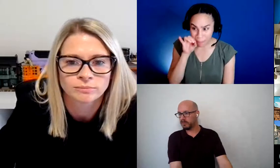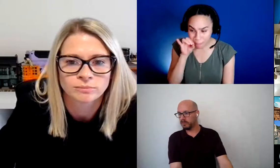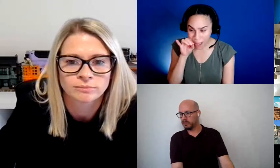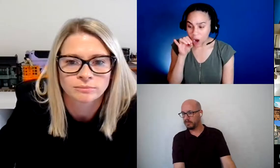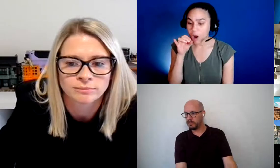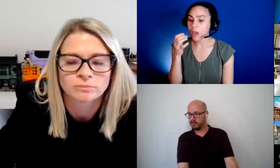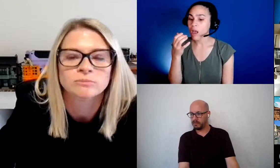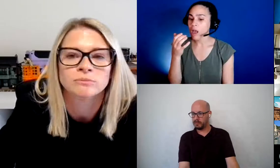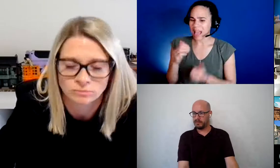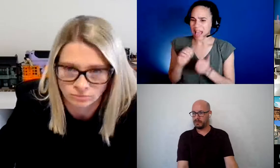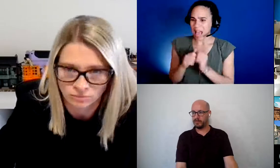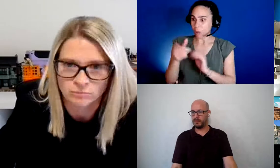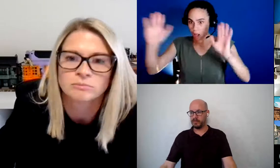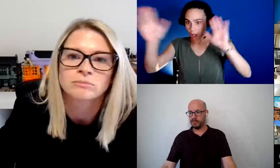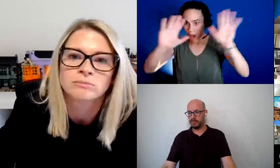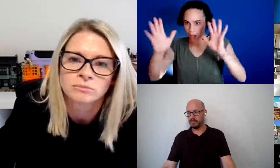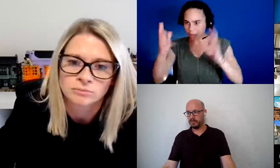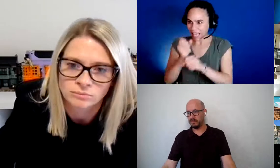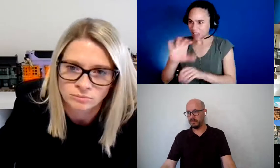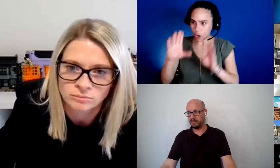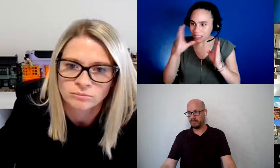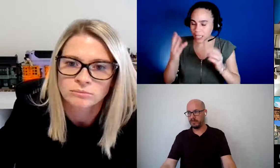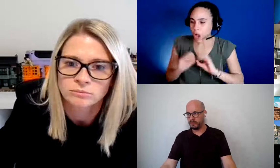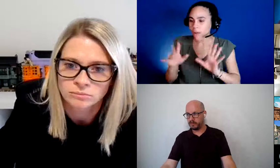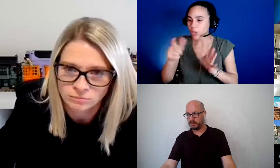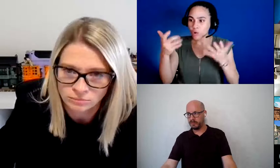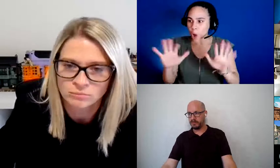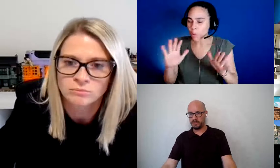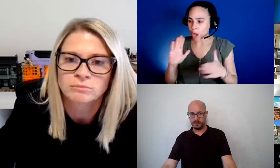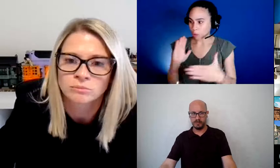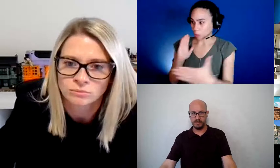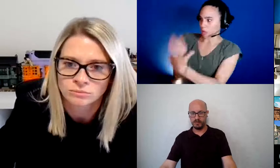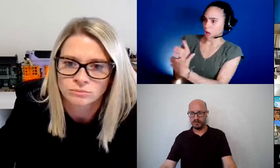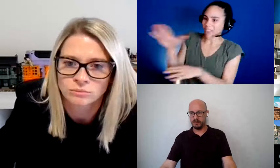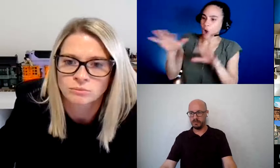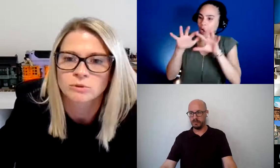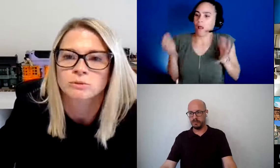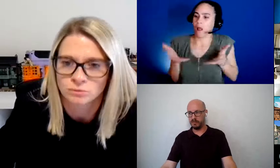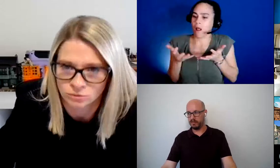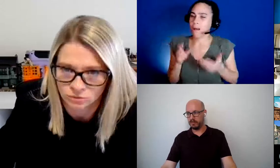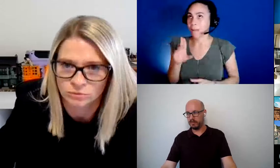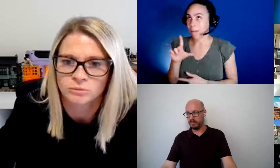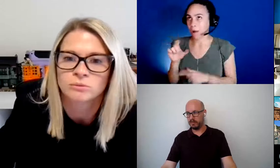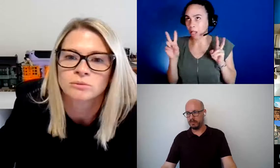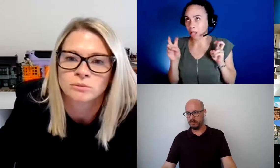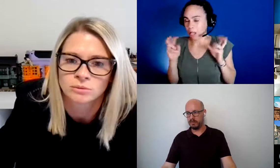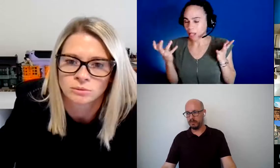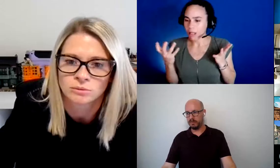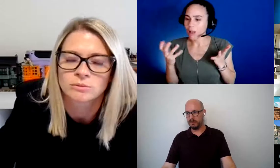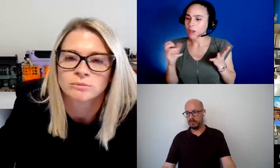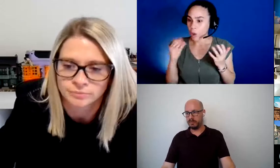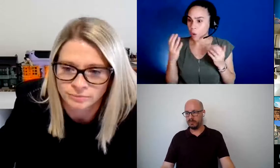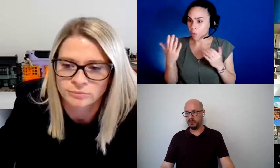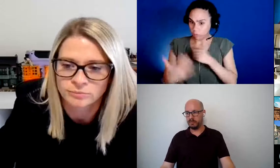how do you get their attention? Obviously, you don't want to invade someone's bubble, so to speak. So, you know, is it a tap on the elbow? Is it a tap on the